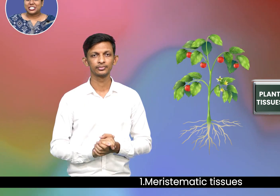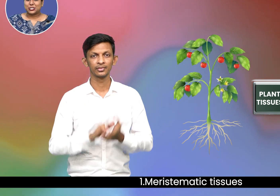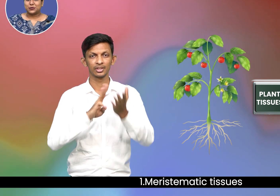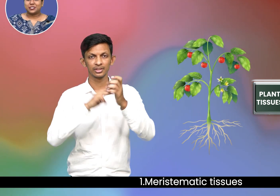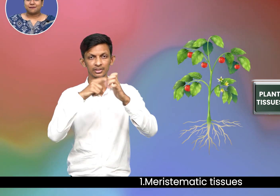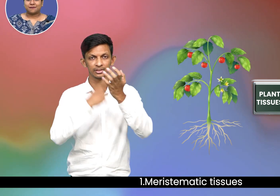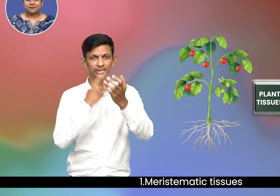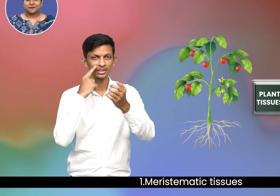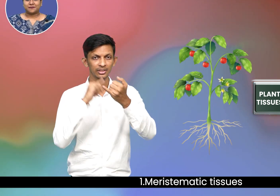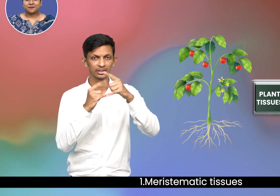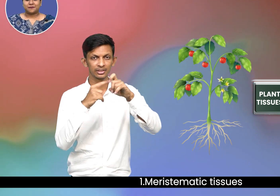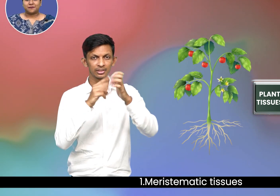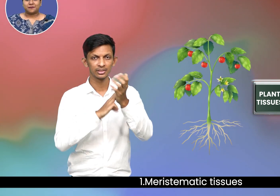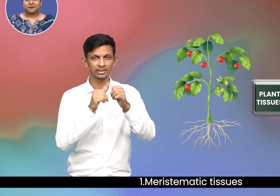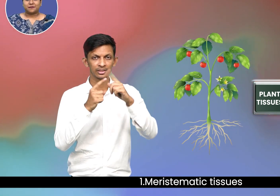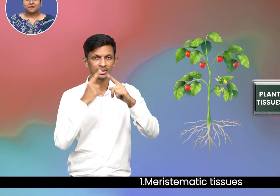Meristematic tissues,